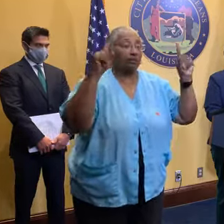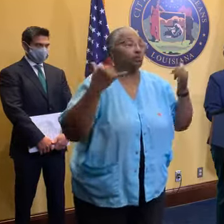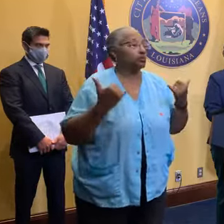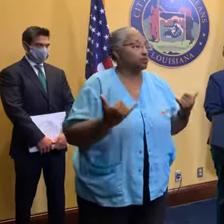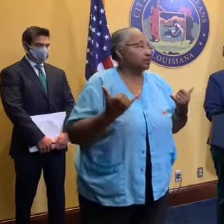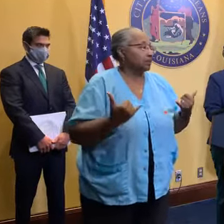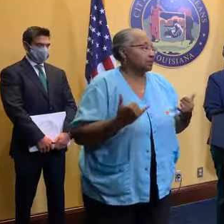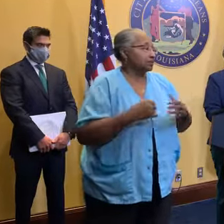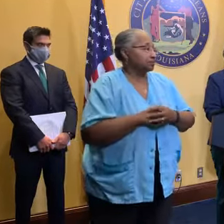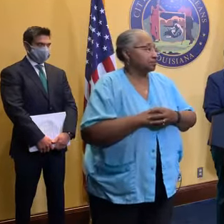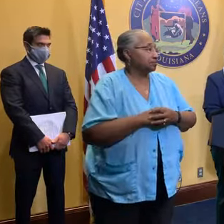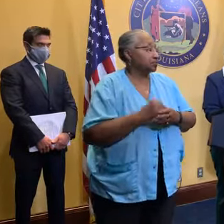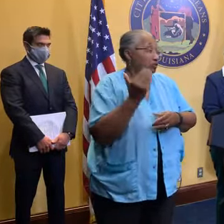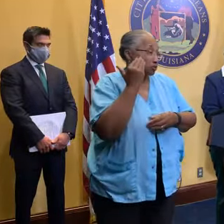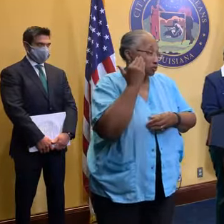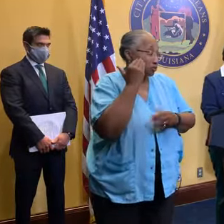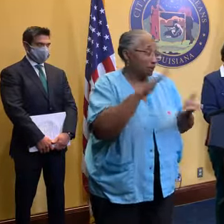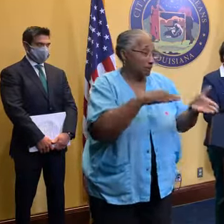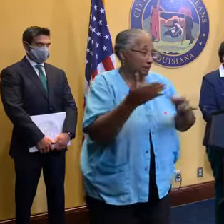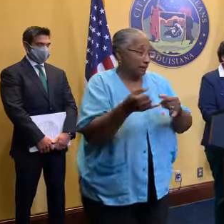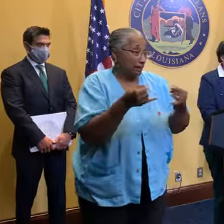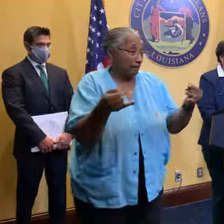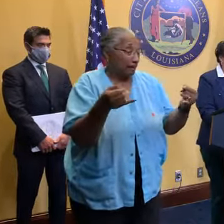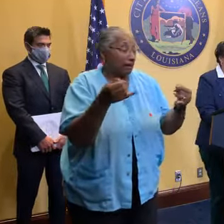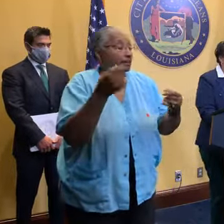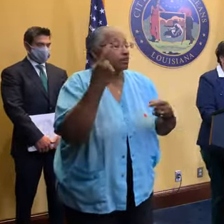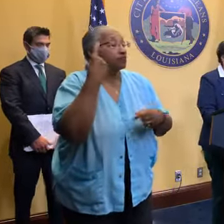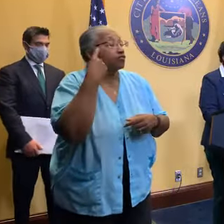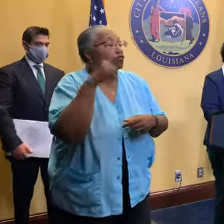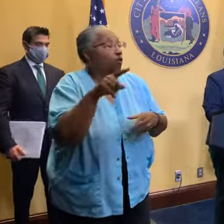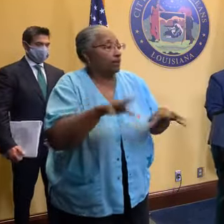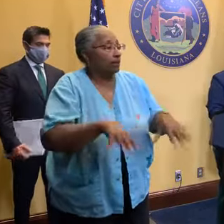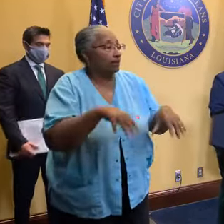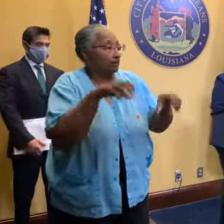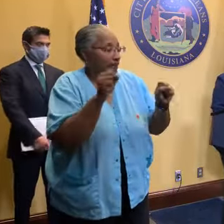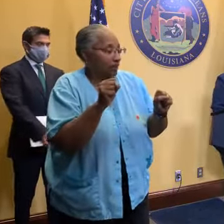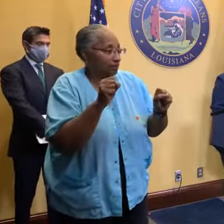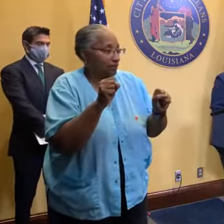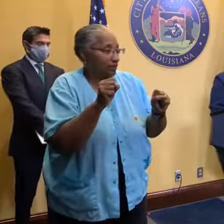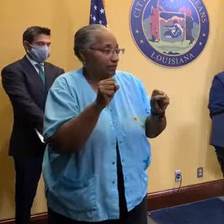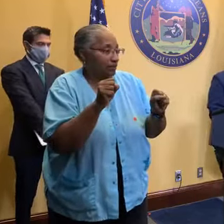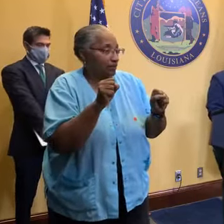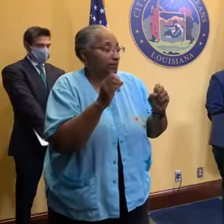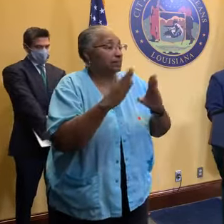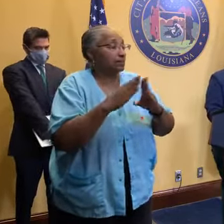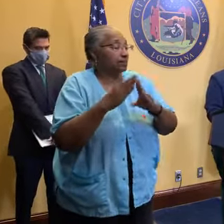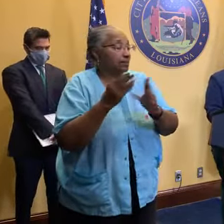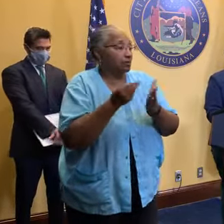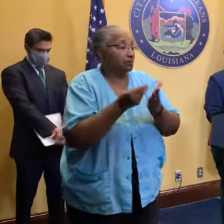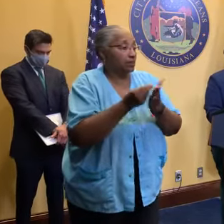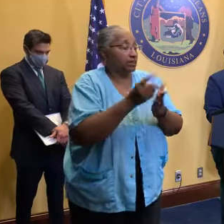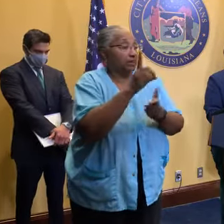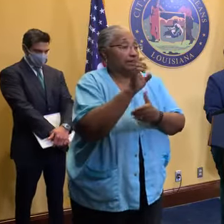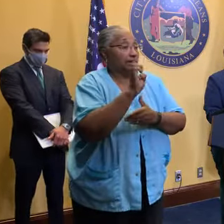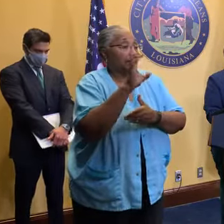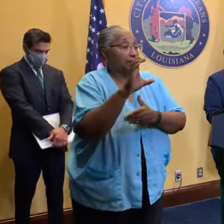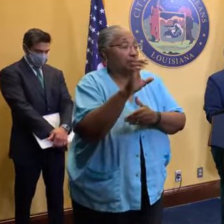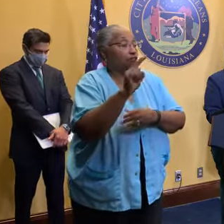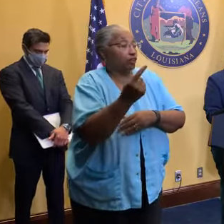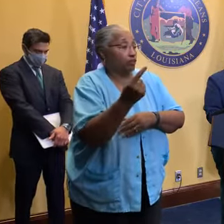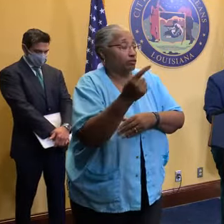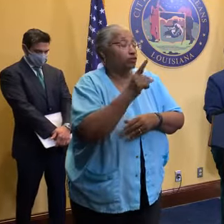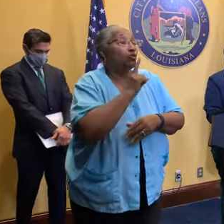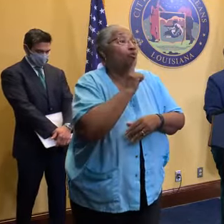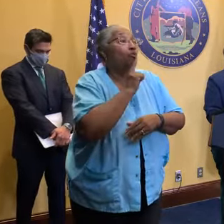know, the deadline for adopting the city budget by charter is December the 1st. And so it really